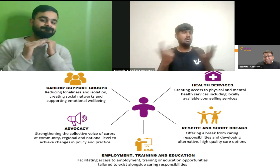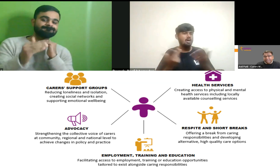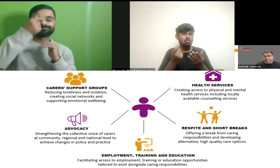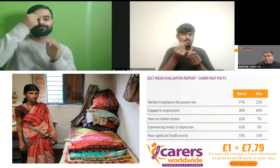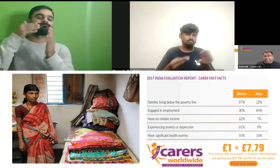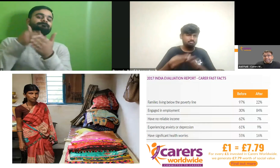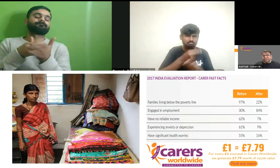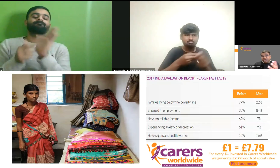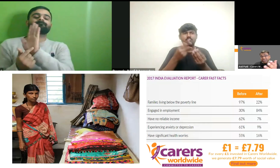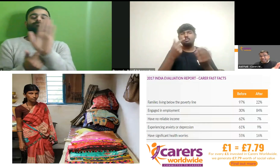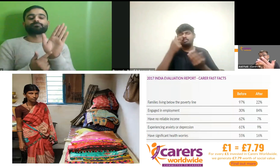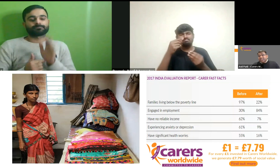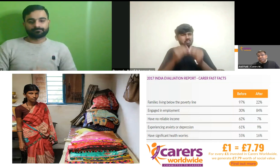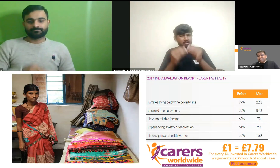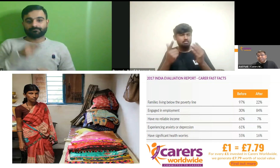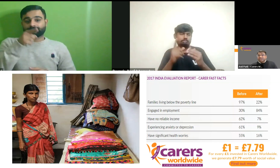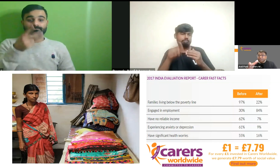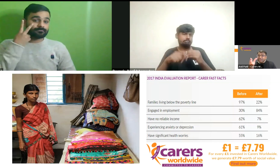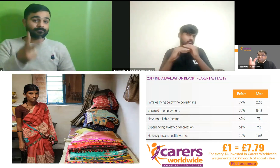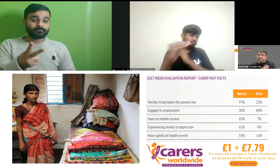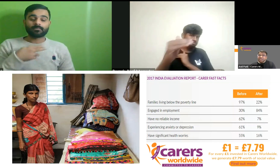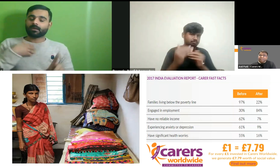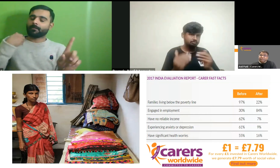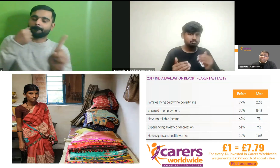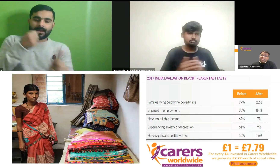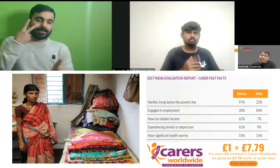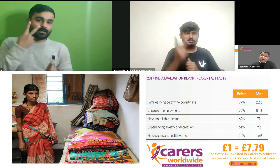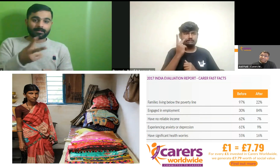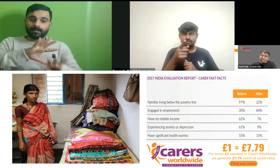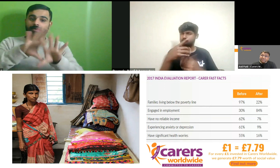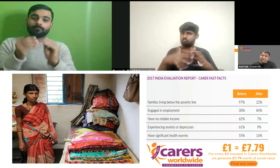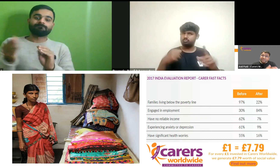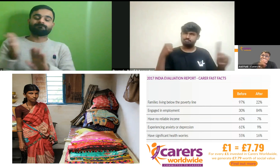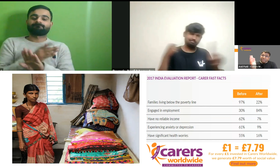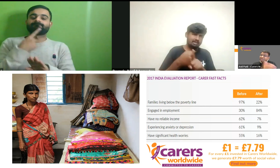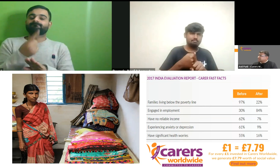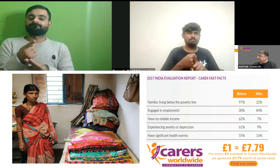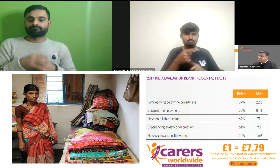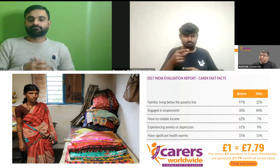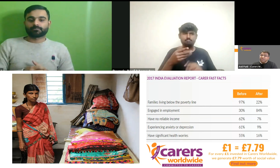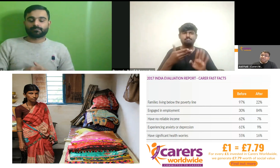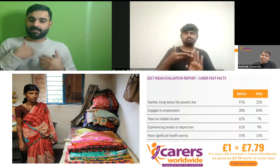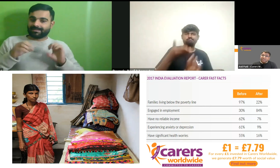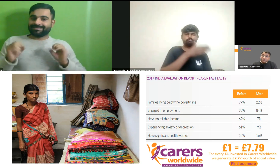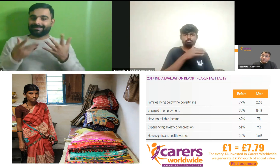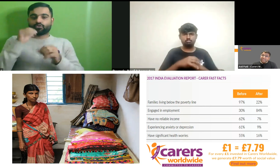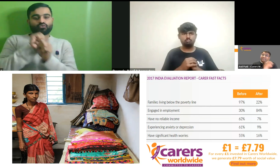issues. So here is our impact. You can look at before and after. And when we started